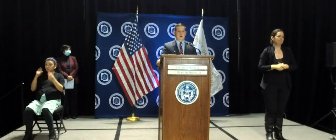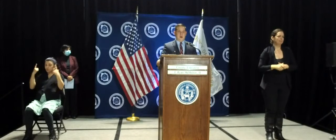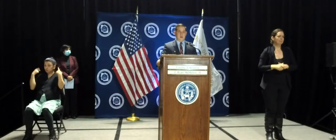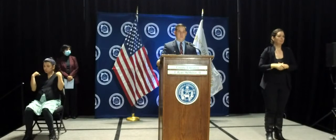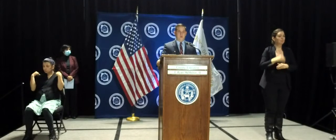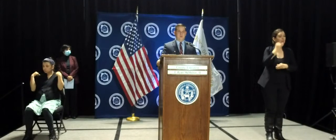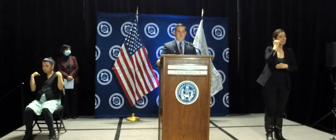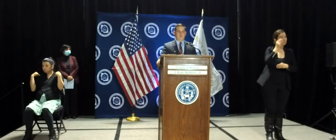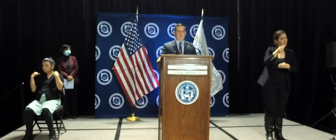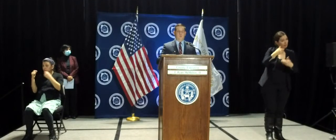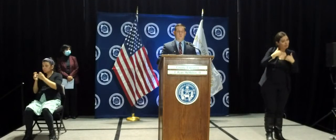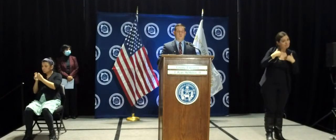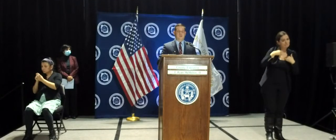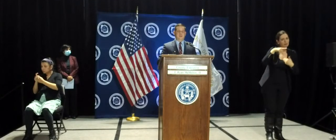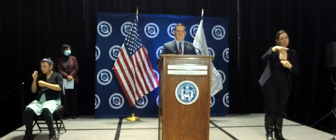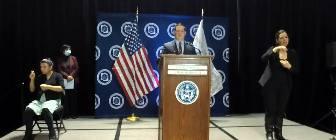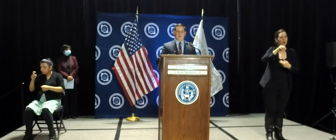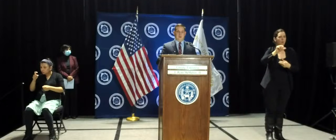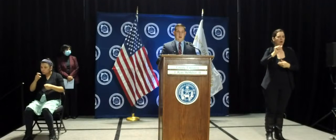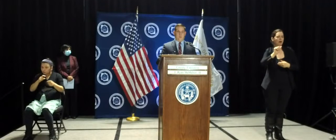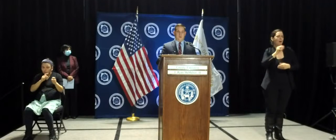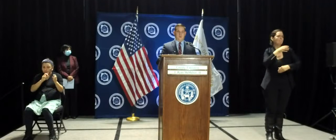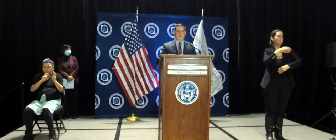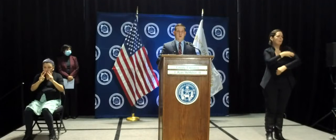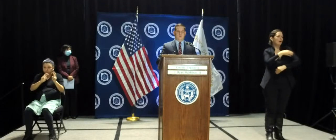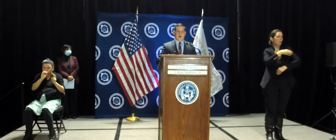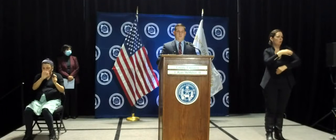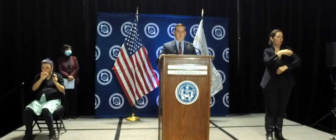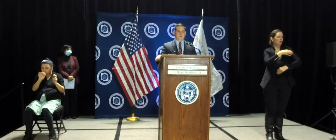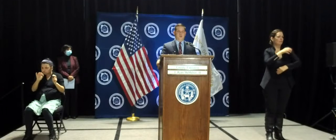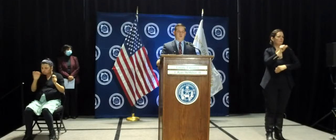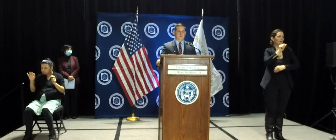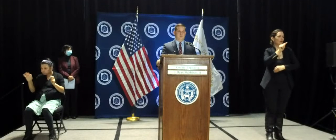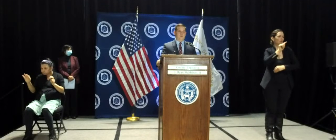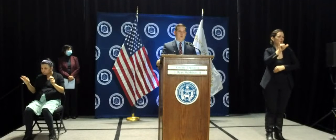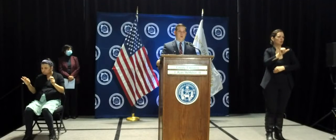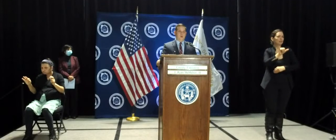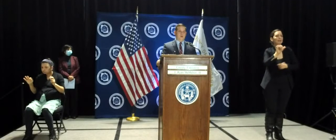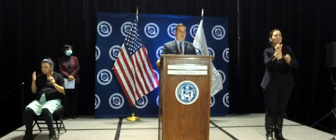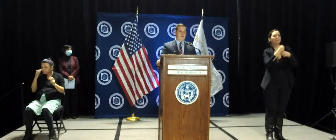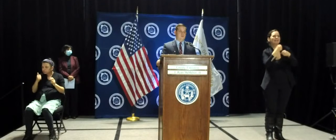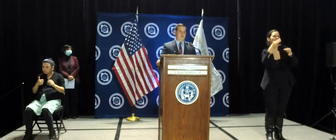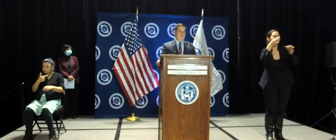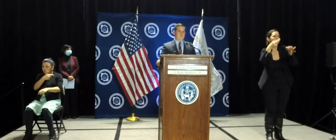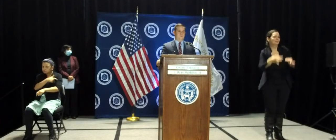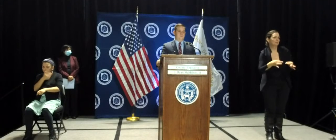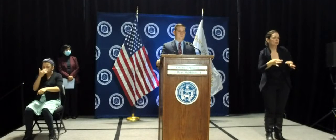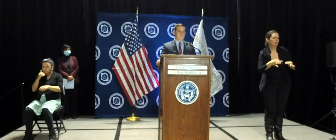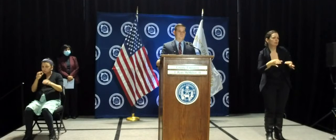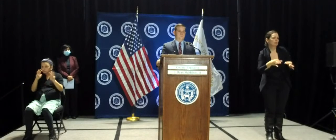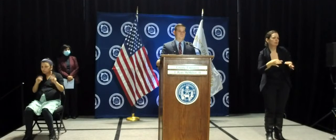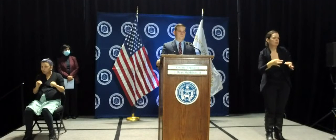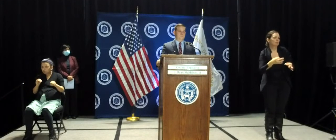families because this will significantly help us with hospitalizations moving forward and loss of life.